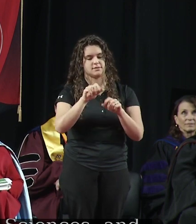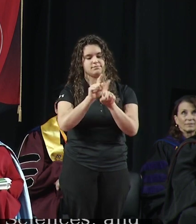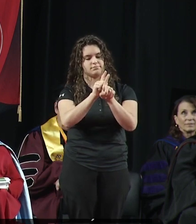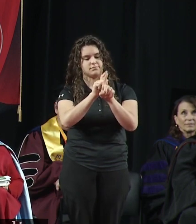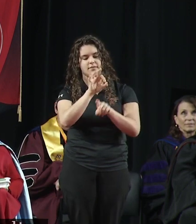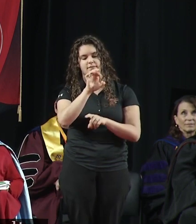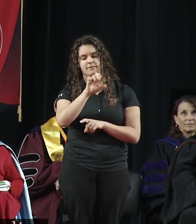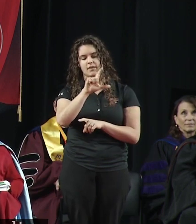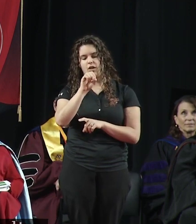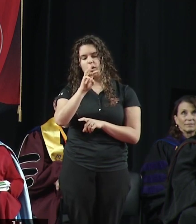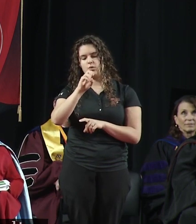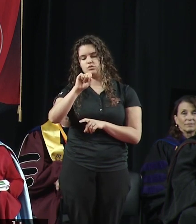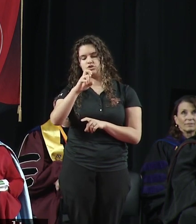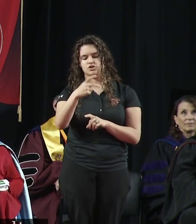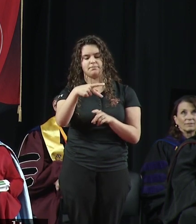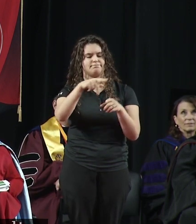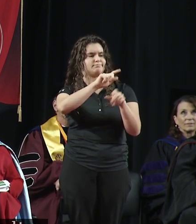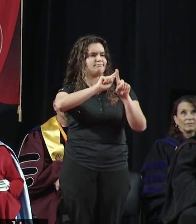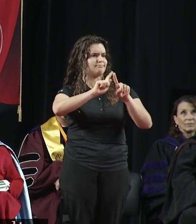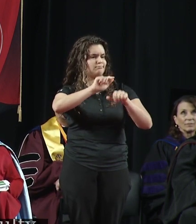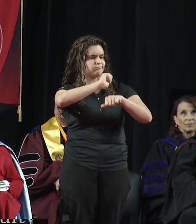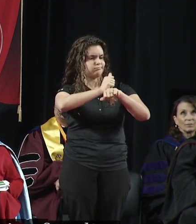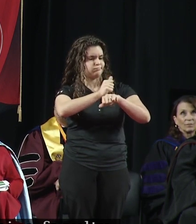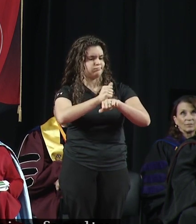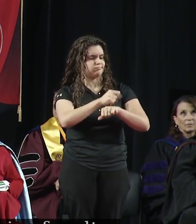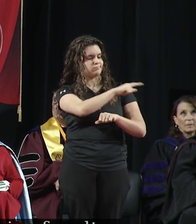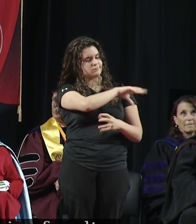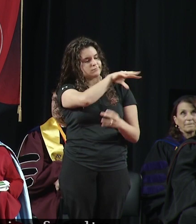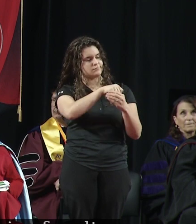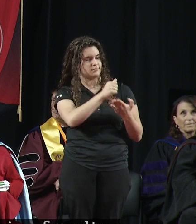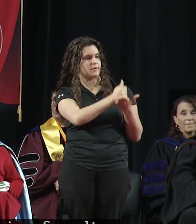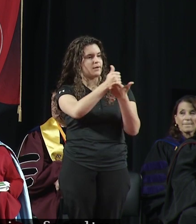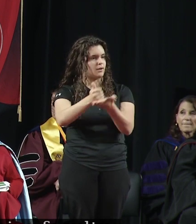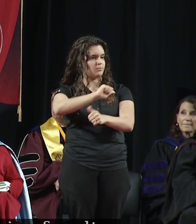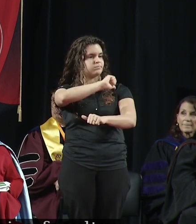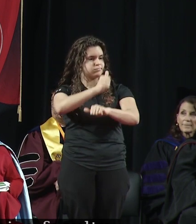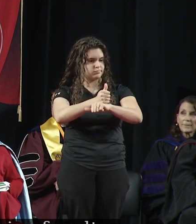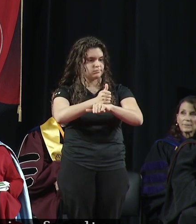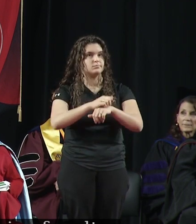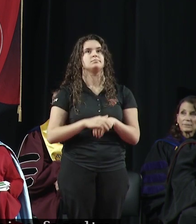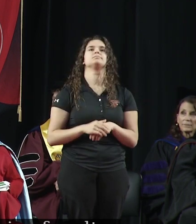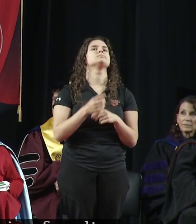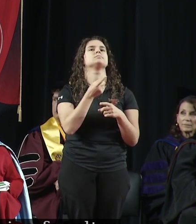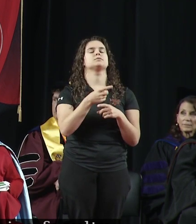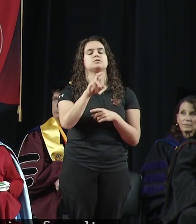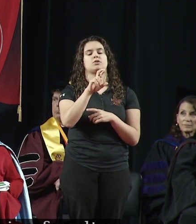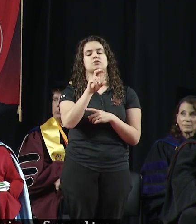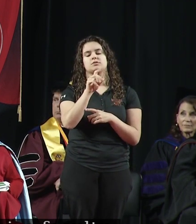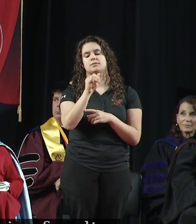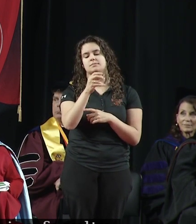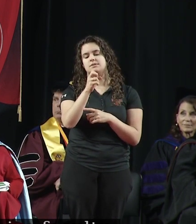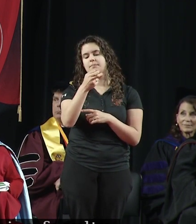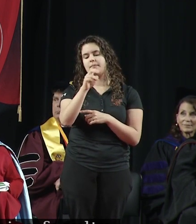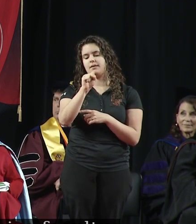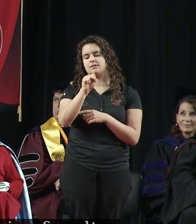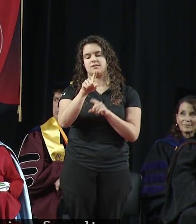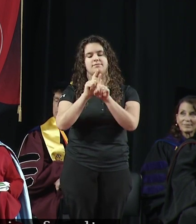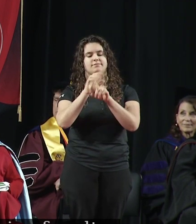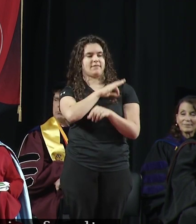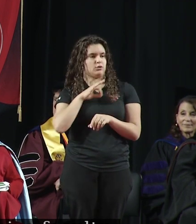Fellowships, including the Diane and Don Shaver Distinguished Faculty Fellowship, Dr. James M. Simmons Distinguished